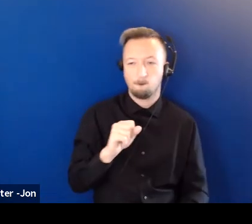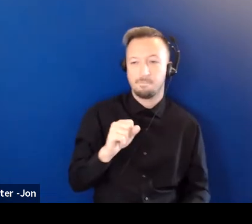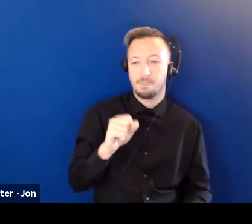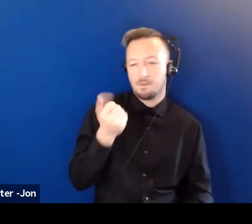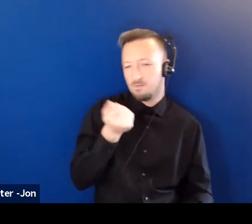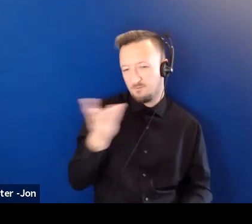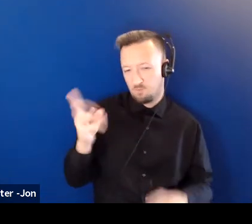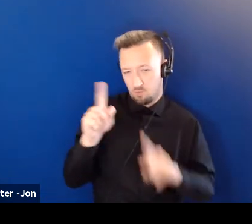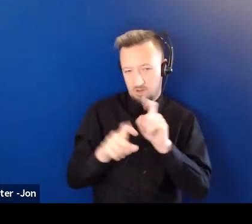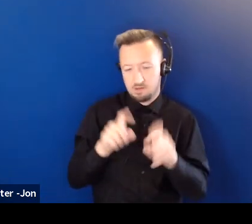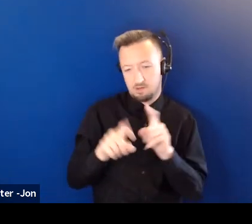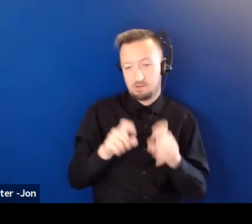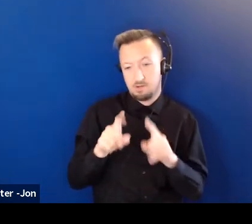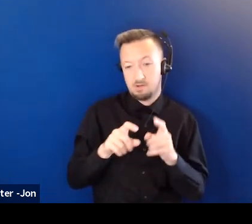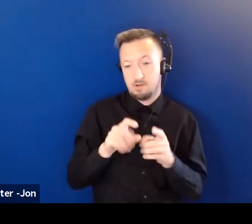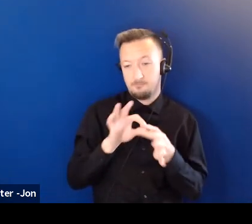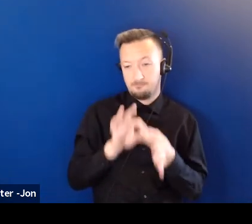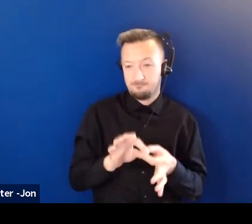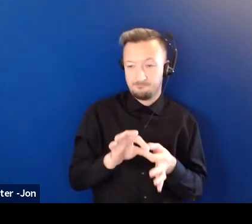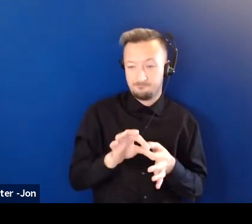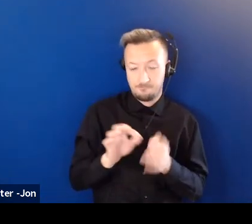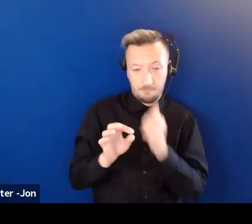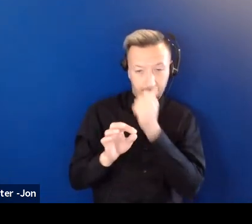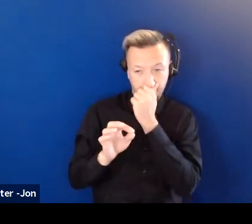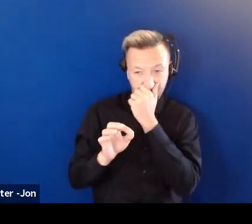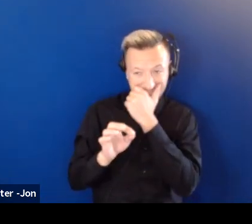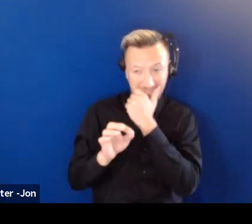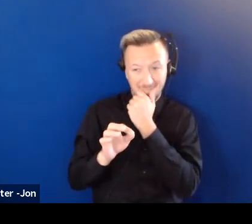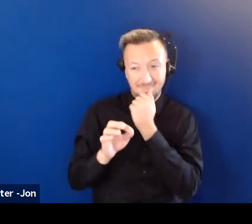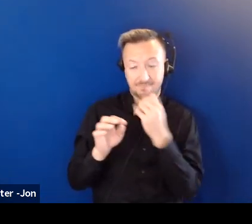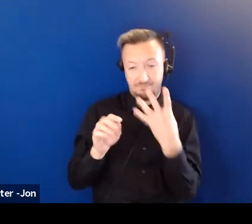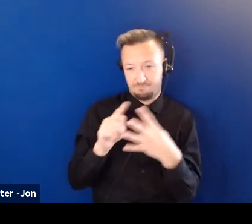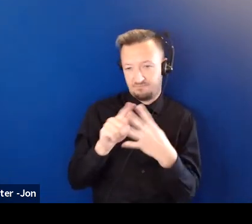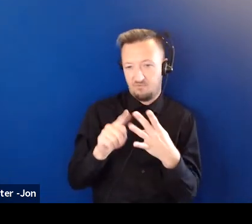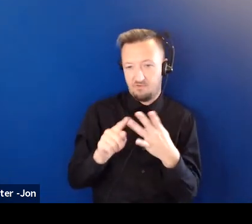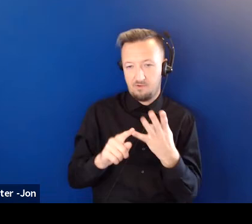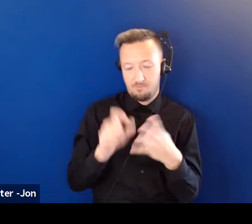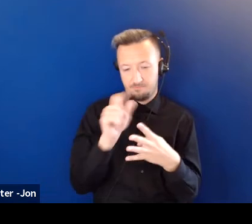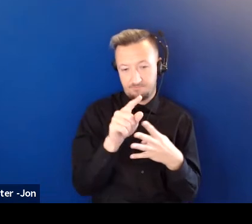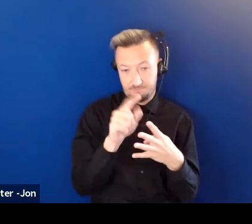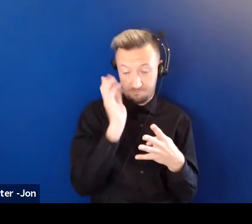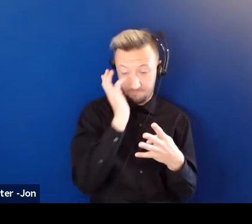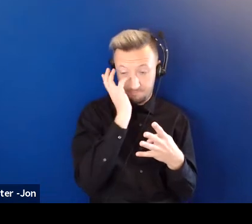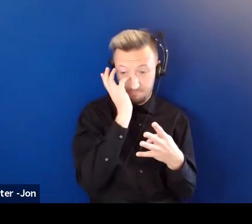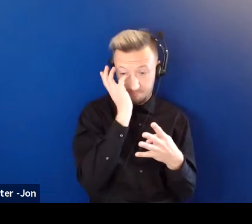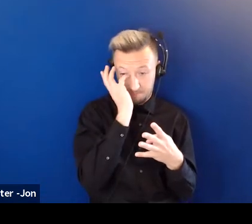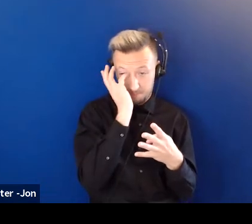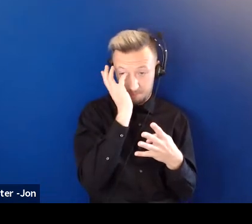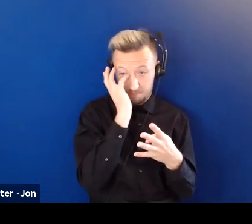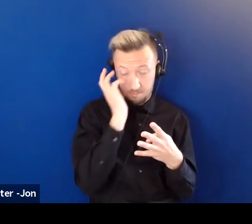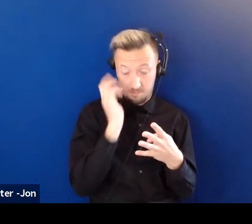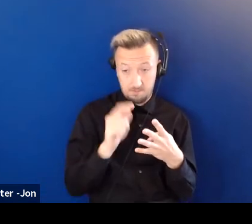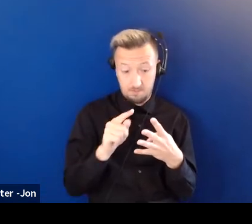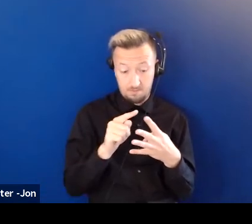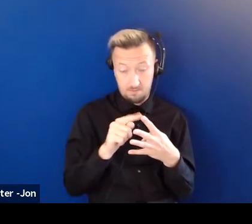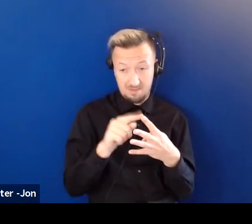questions that came up kind of related in this area. So there's 4 that I have for you. I'll just do one. And then, so the first one